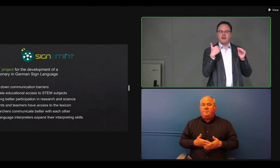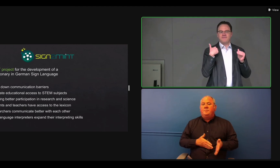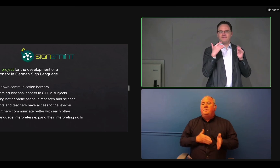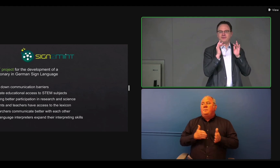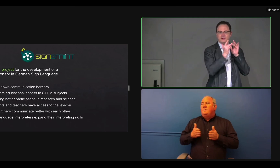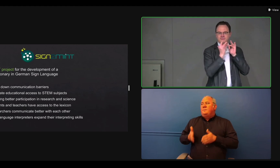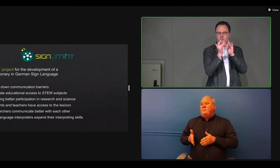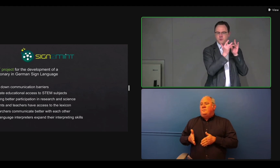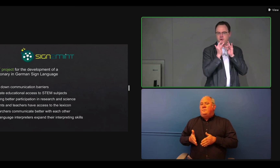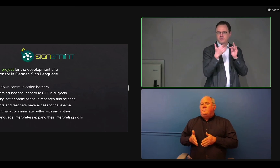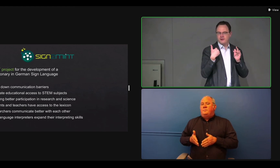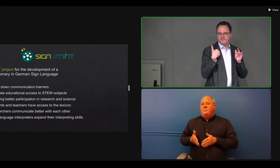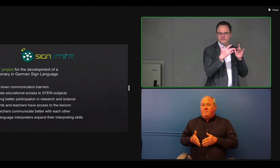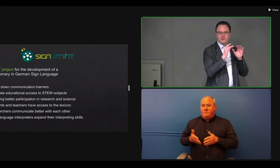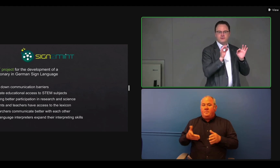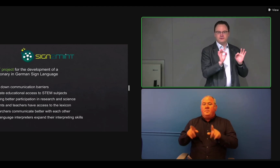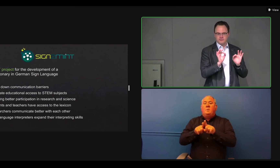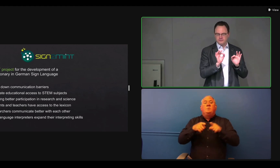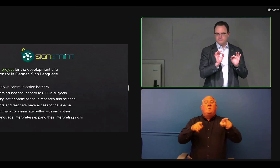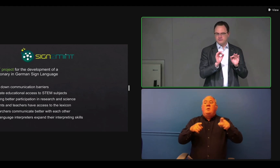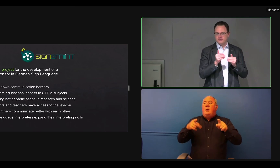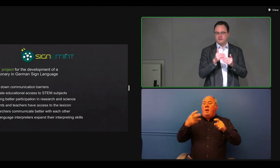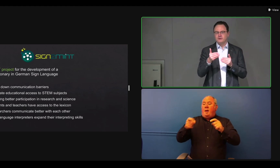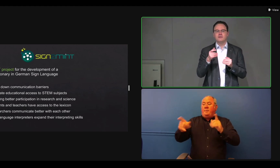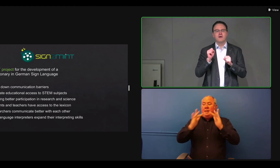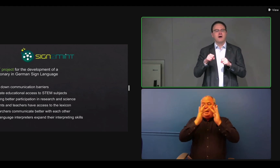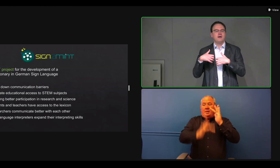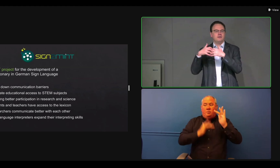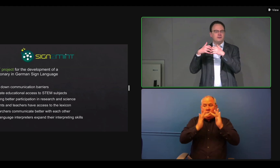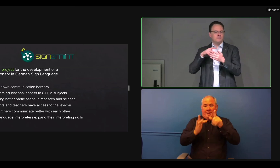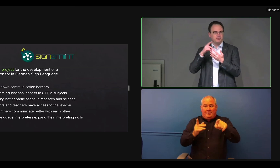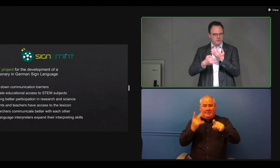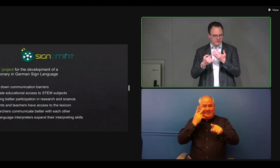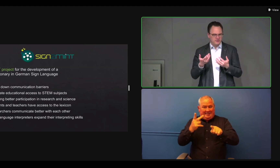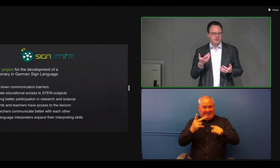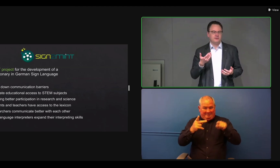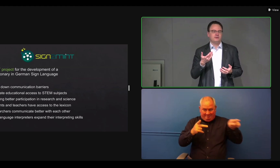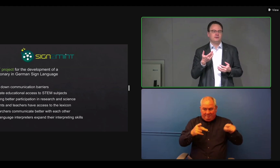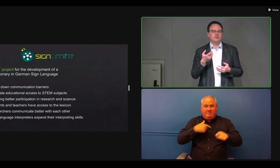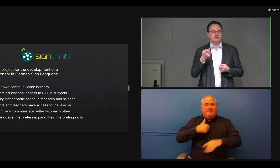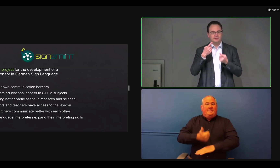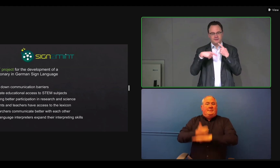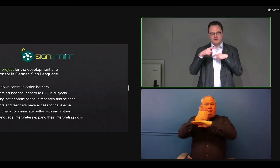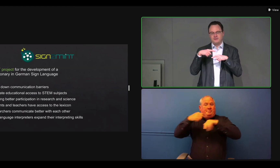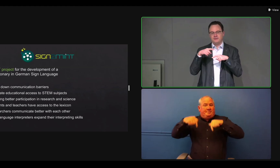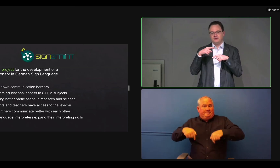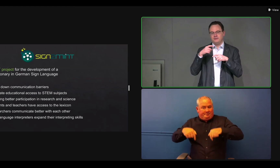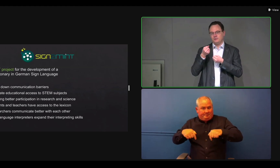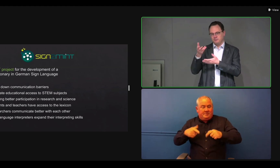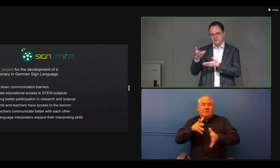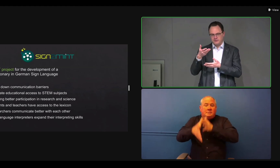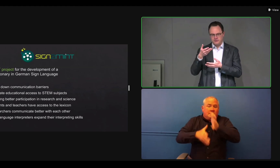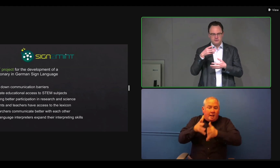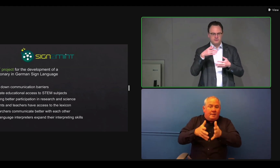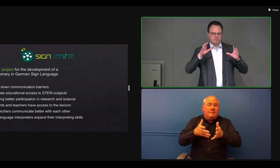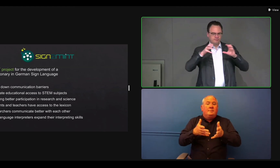And the opportunities for international collaborations. The more networking that we can do, the more connected we are to each other, the better,